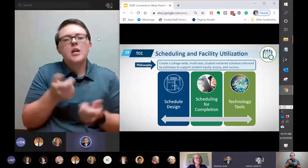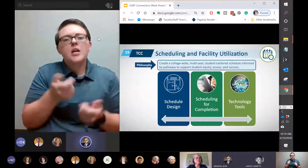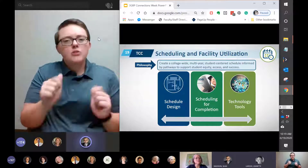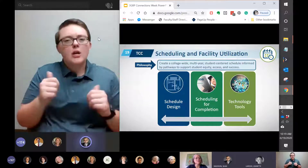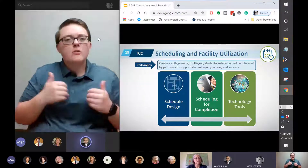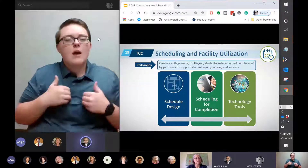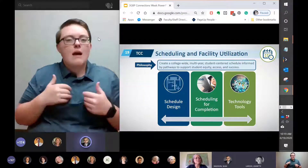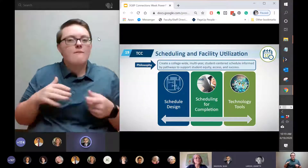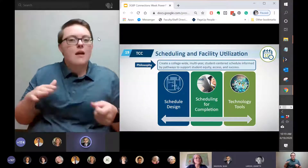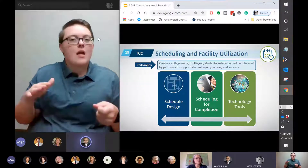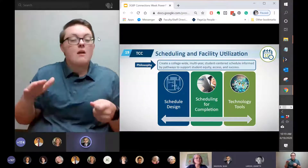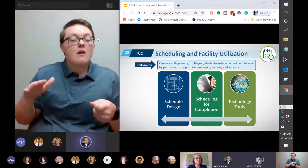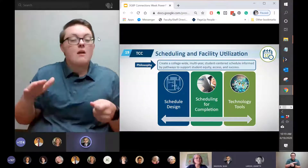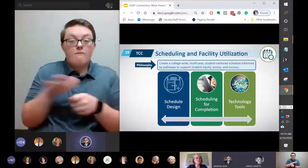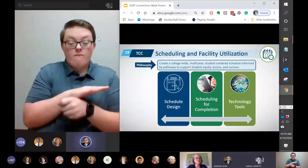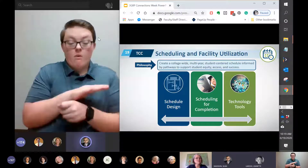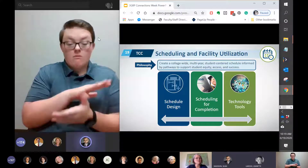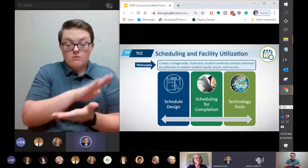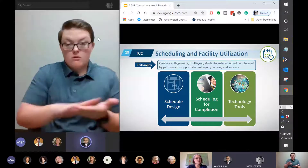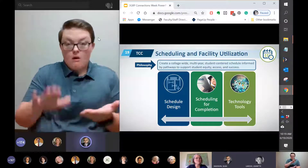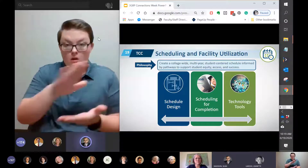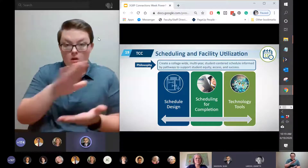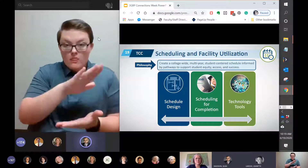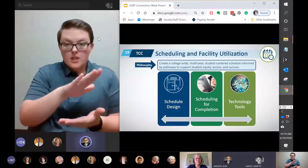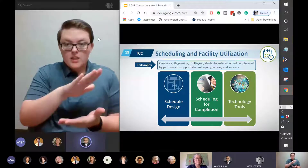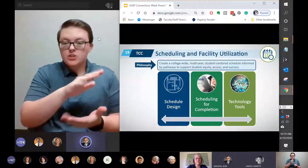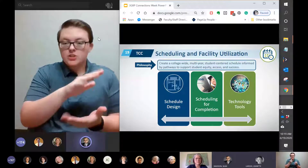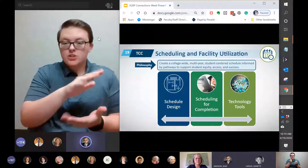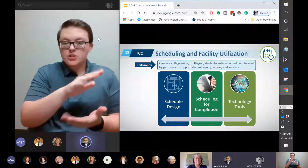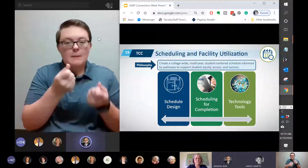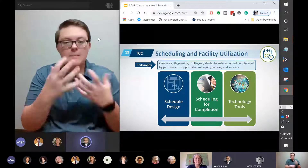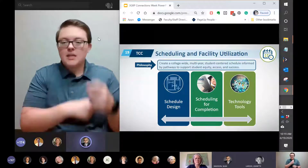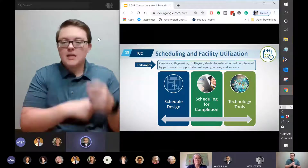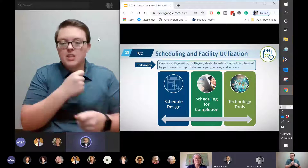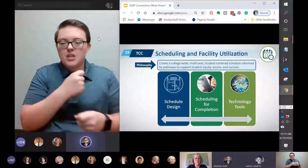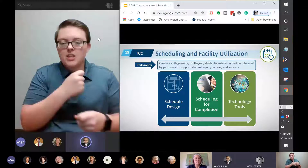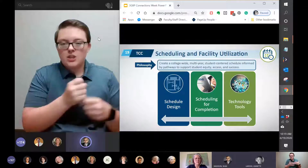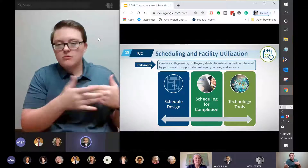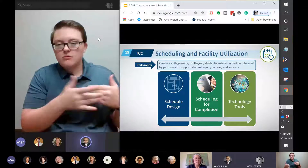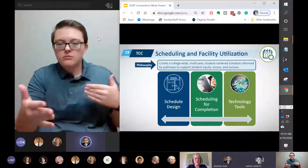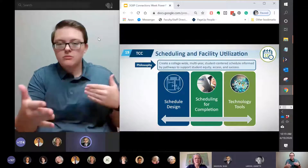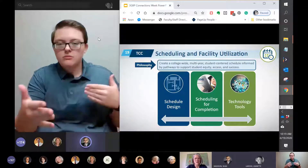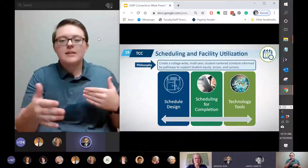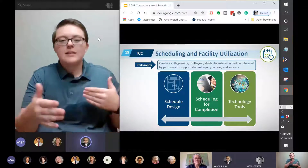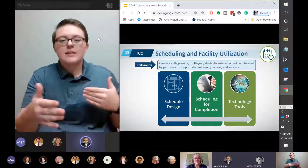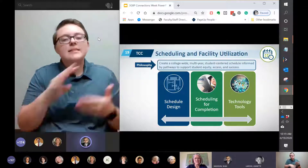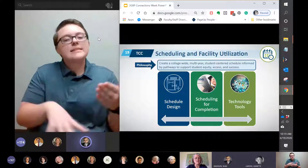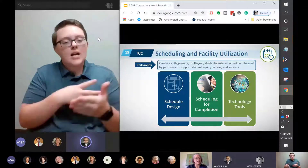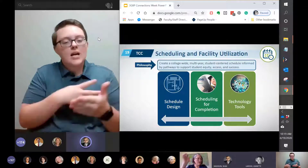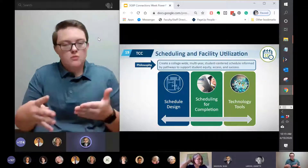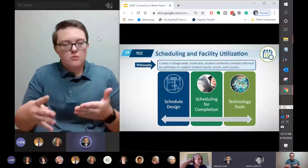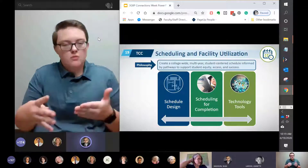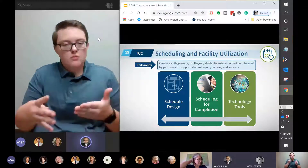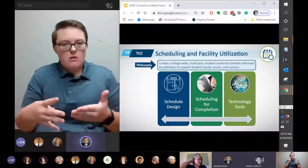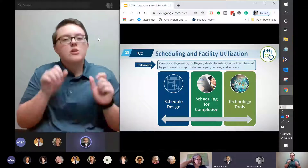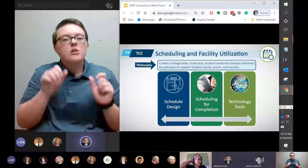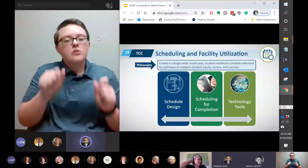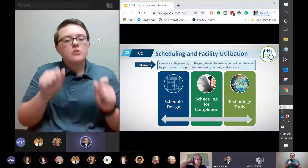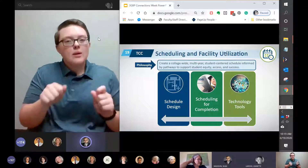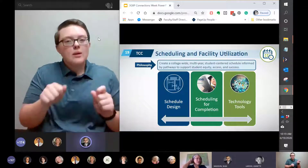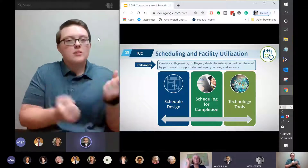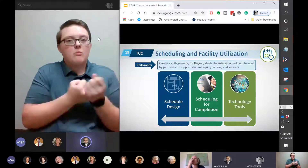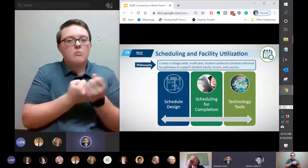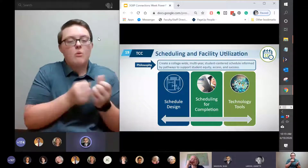multi-year, student-centered schedule informed by pathways to support student equity, access,